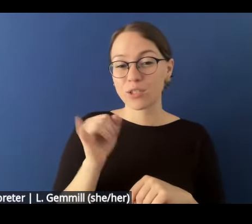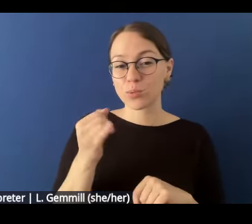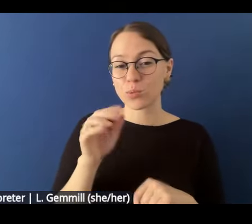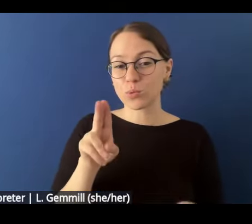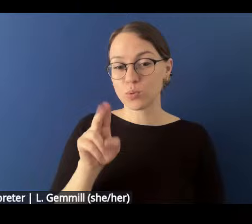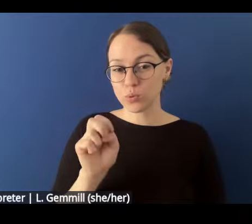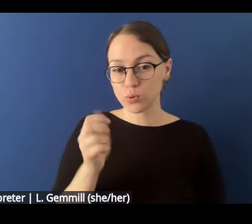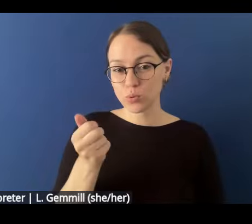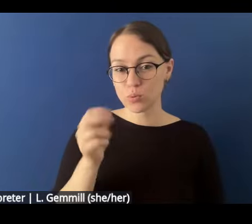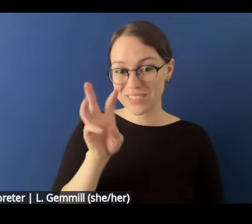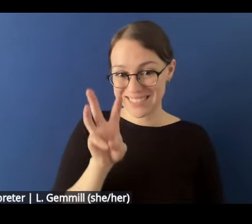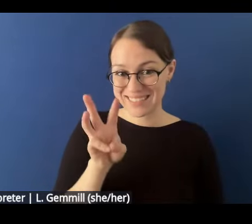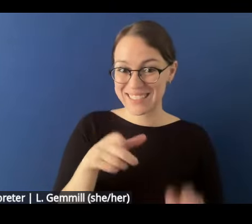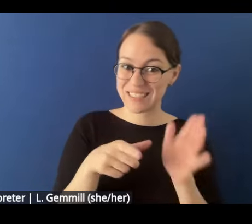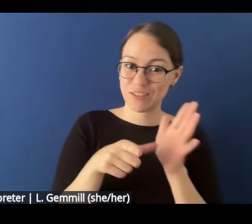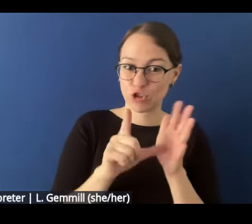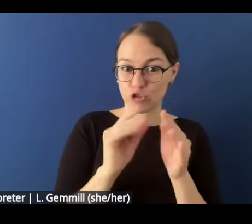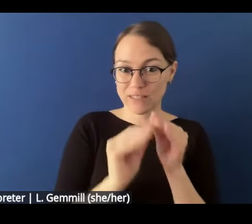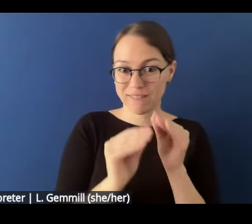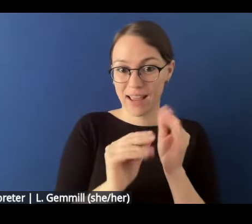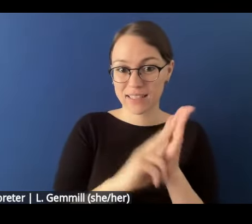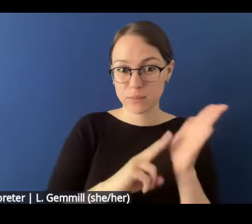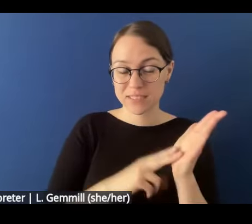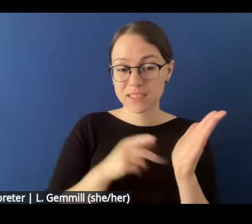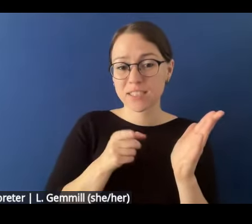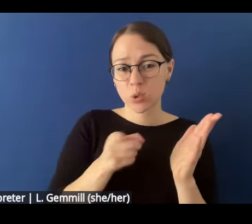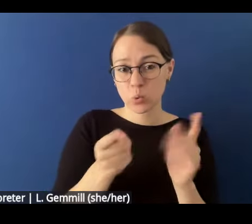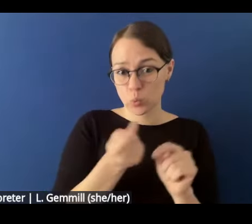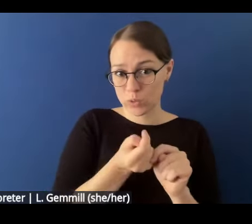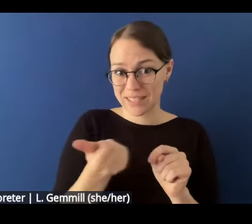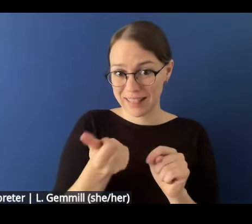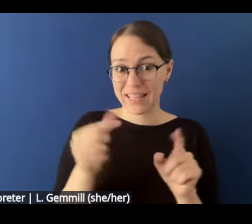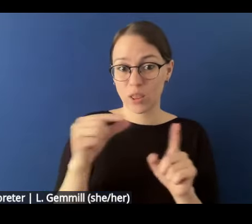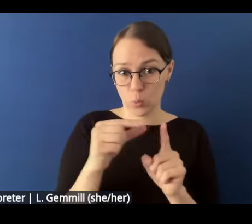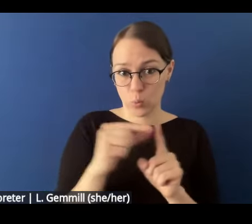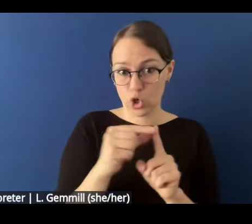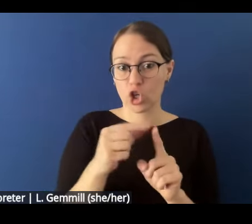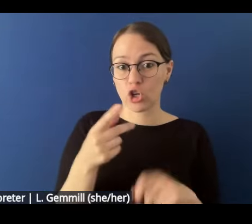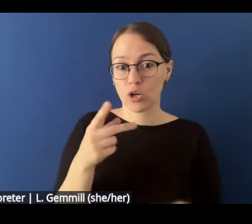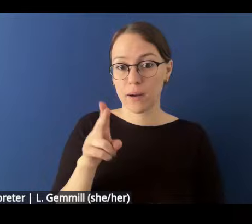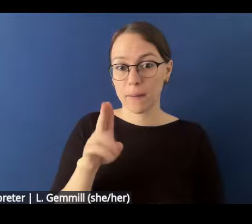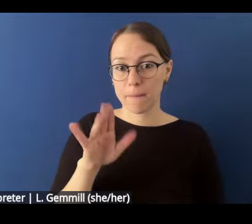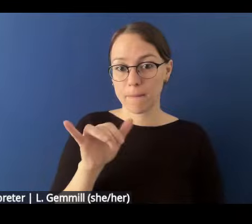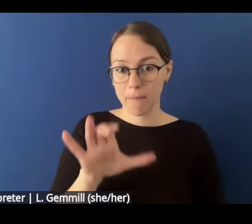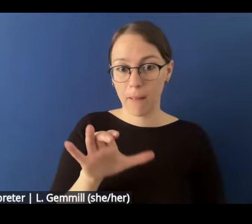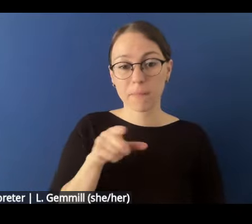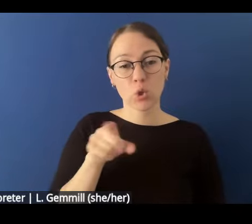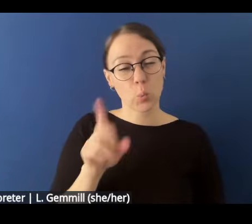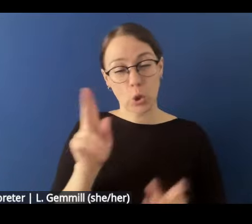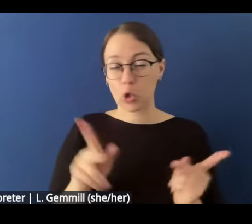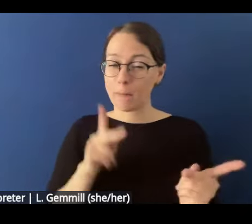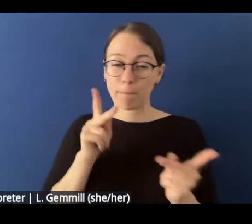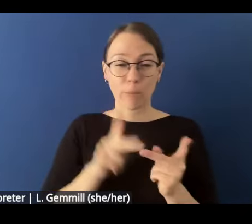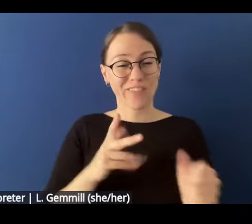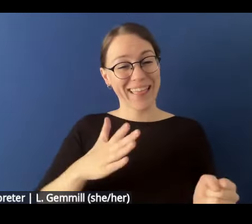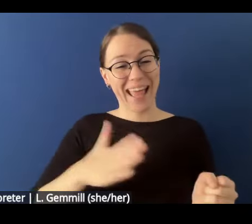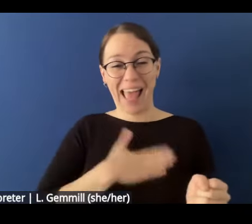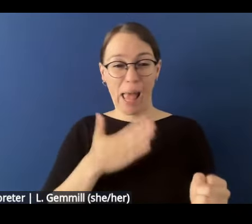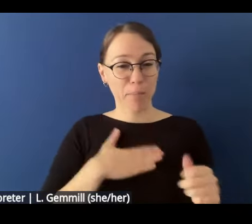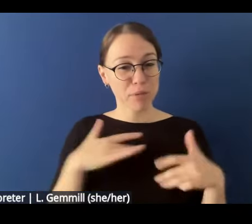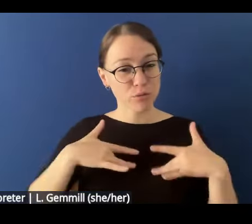deleted the word public, but you were perfectly happy, satisfied, I should say, to have that word included in the